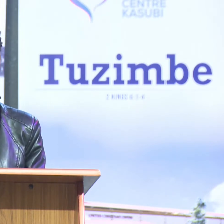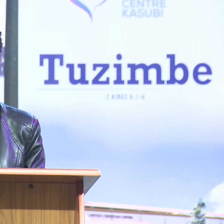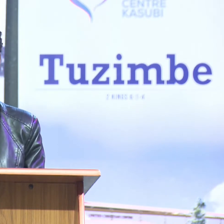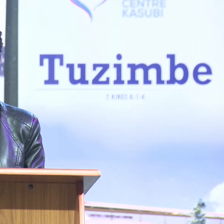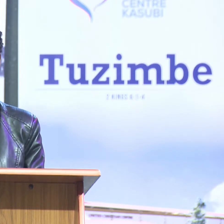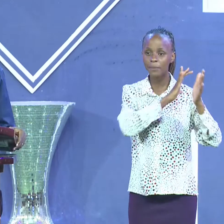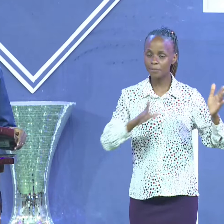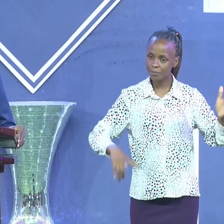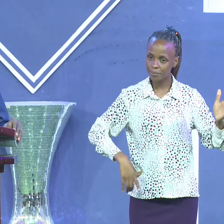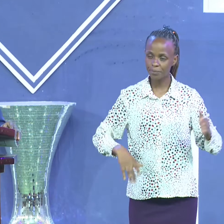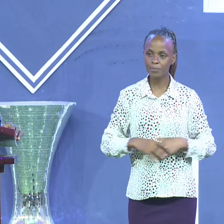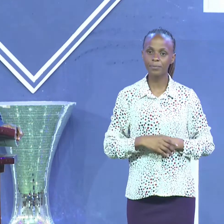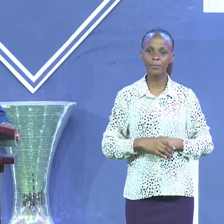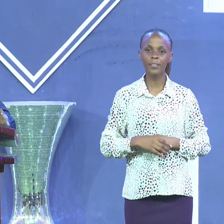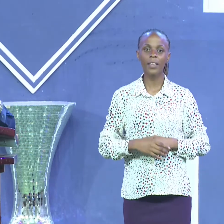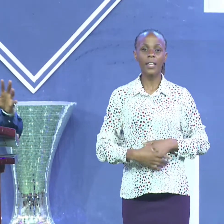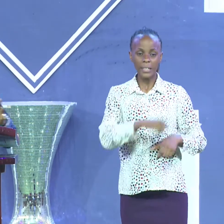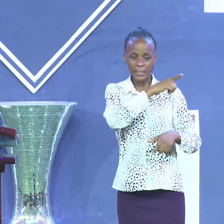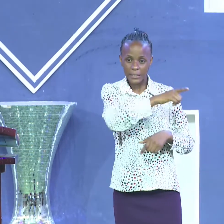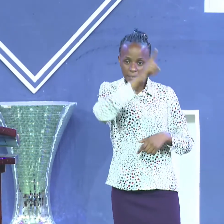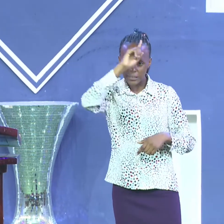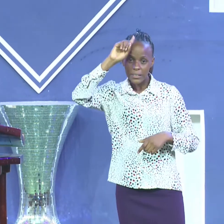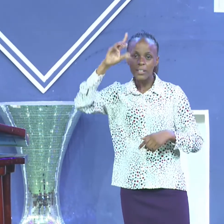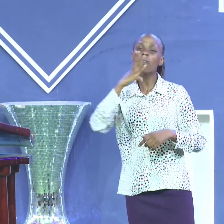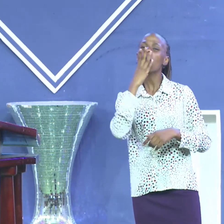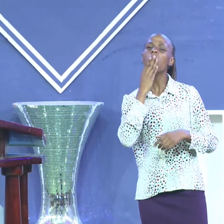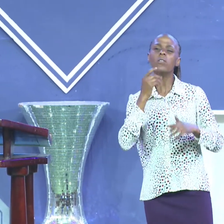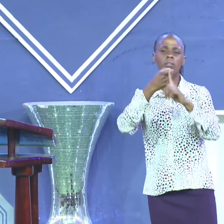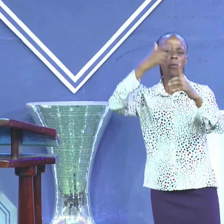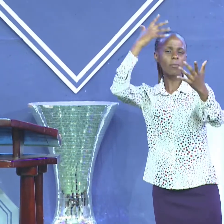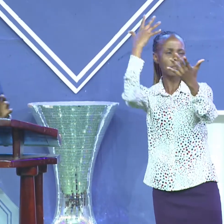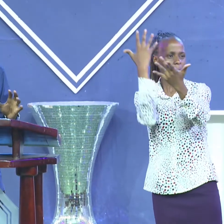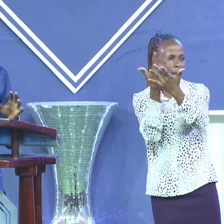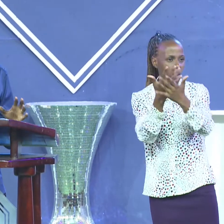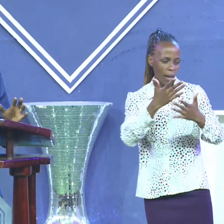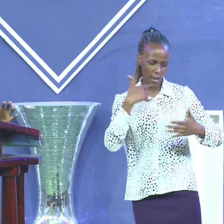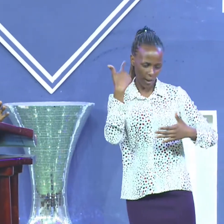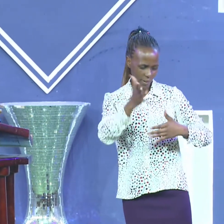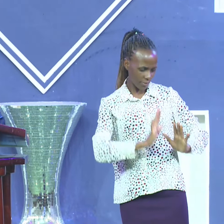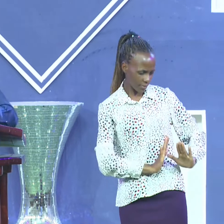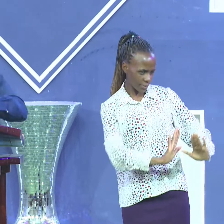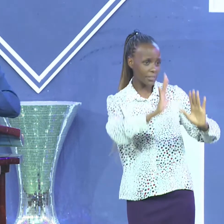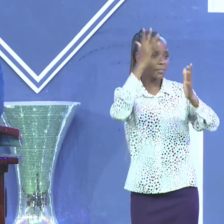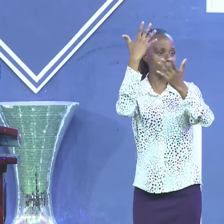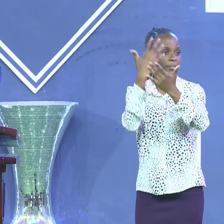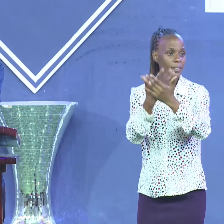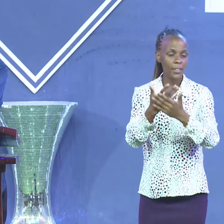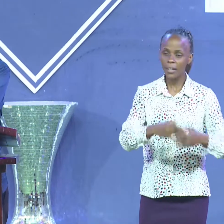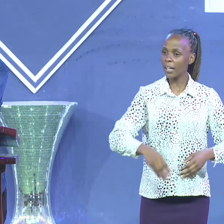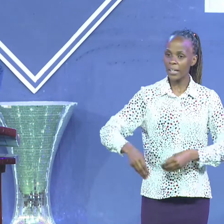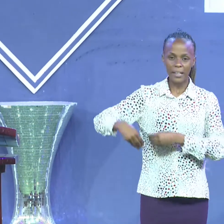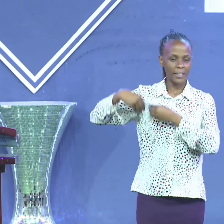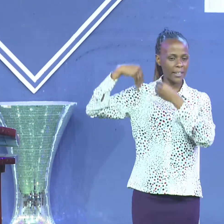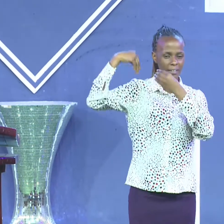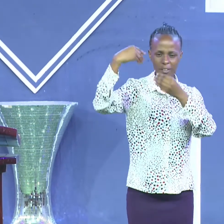Mukama yebaziwe. Amen. Yekoyakini yava mu kkomera. Jehoyakin left the prison. Bwe yamala okuva mu kkomera. After he left the prison. Bamulumiza